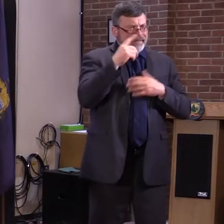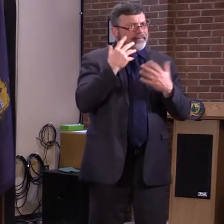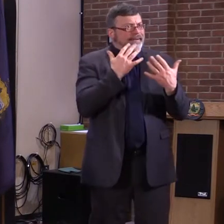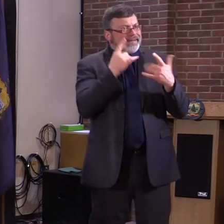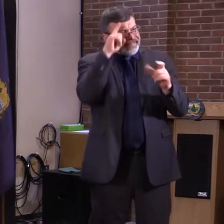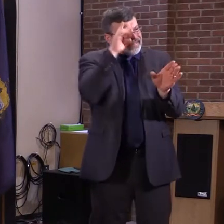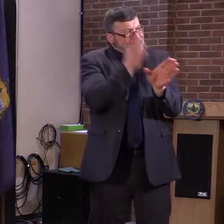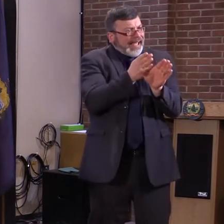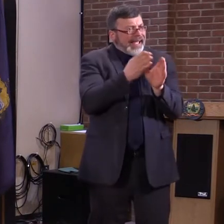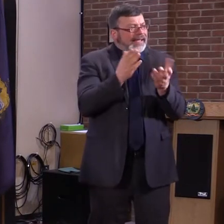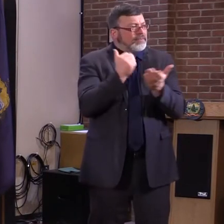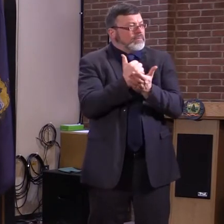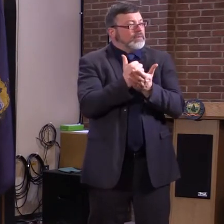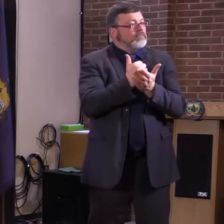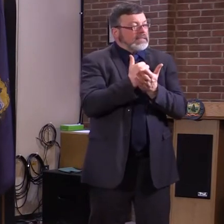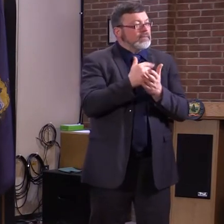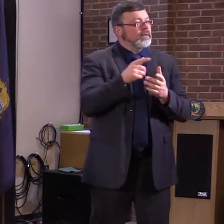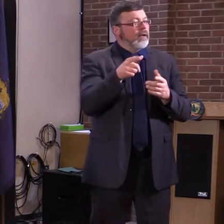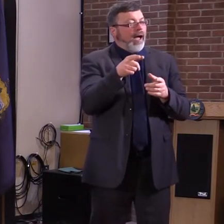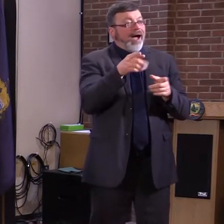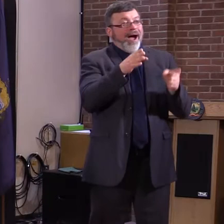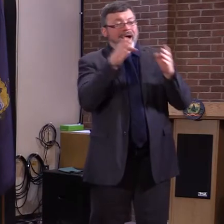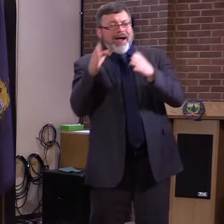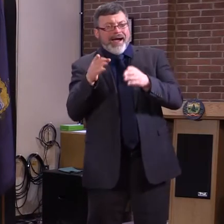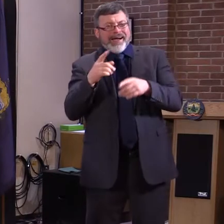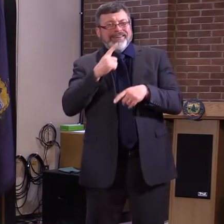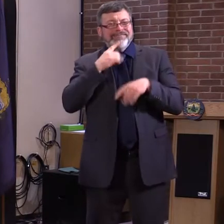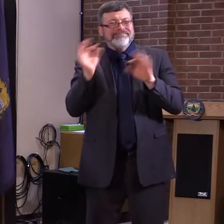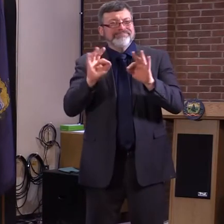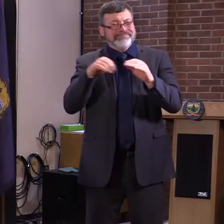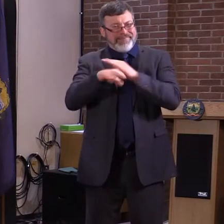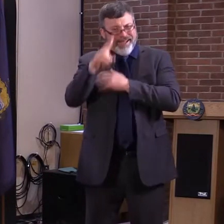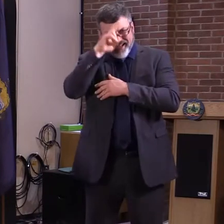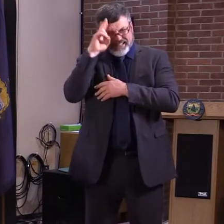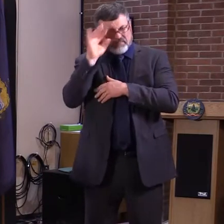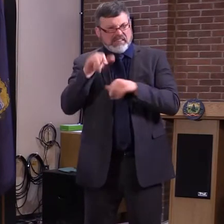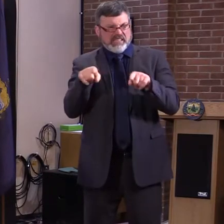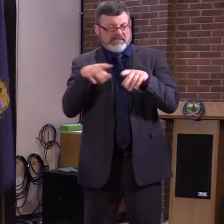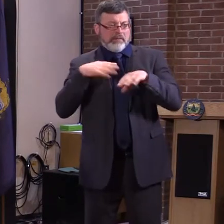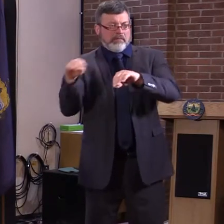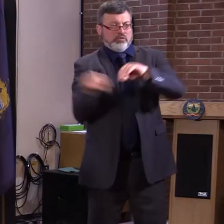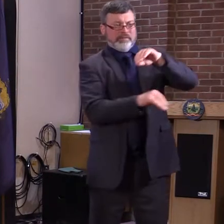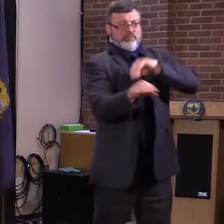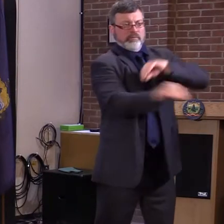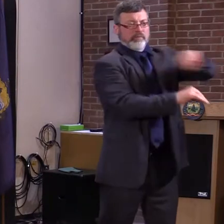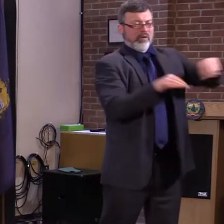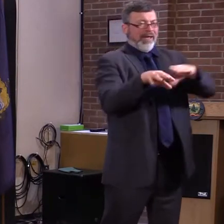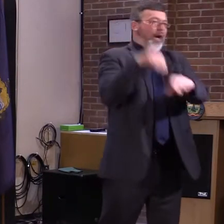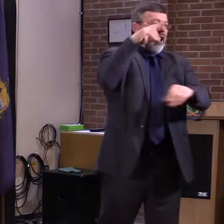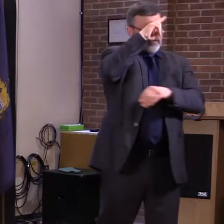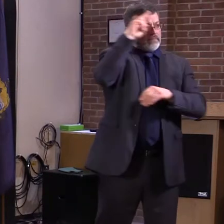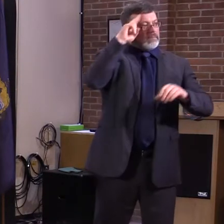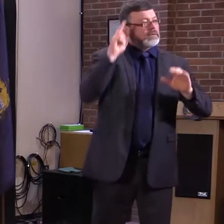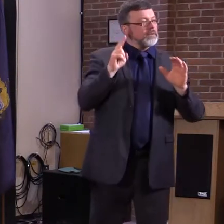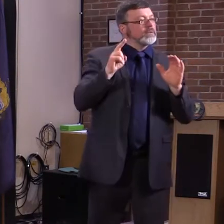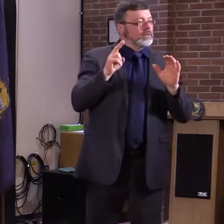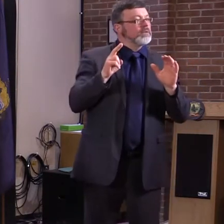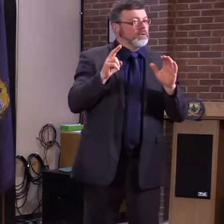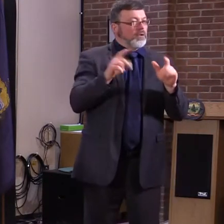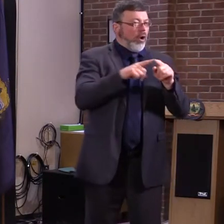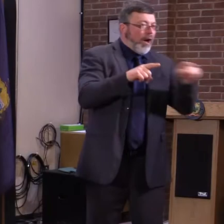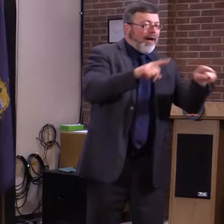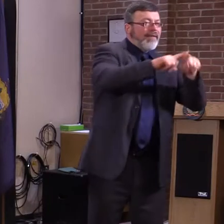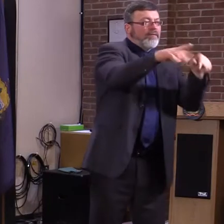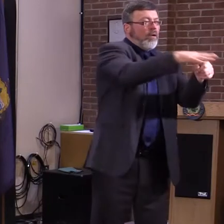open subacute beds and facilitate the movement of patients who no longer need a hospital level of care to a